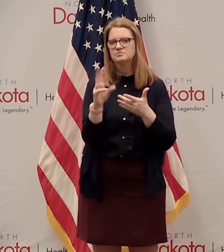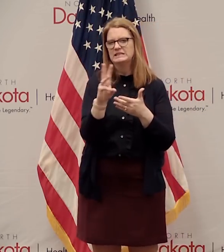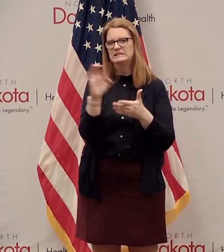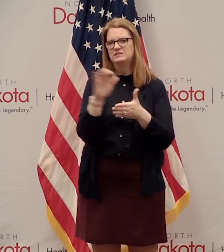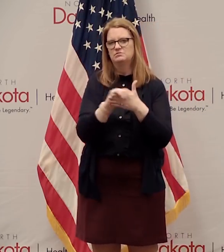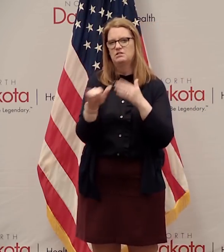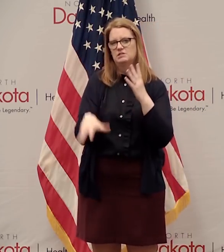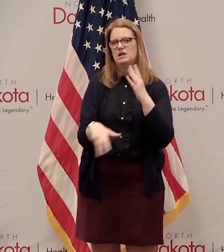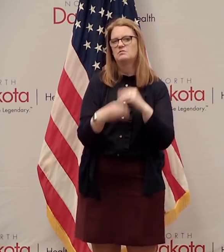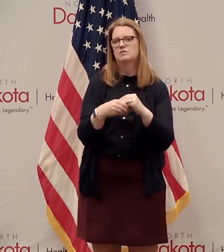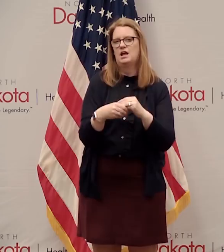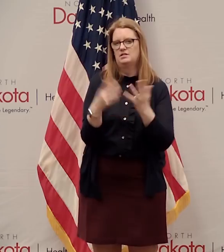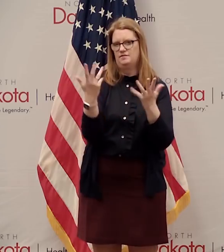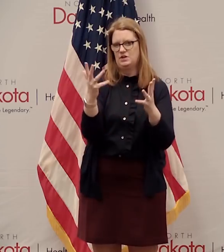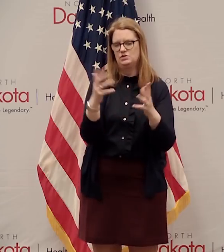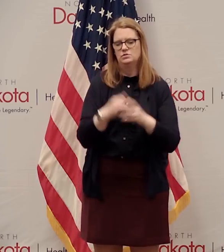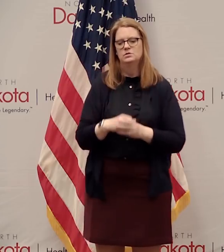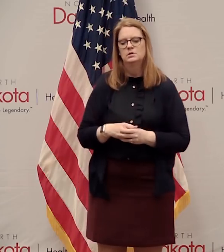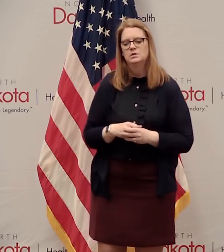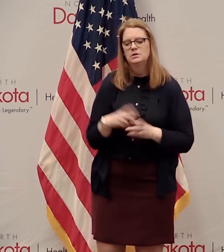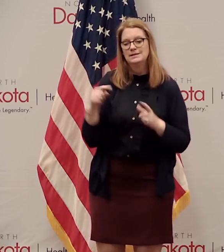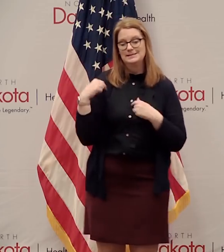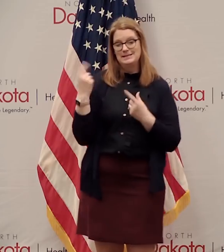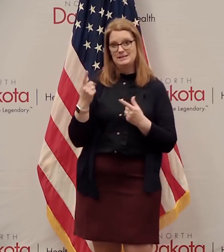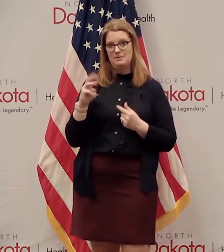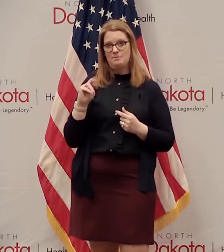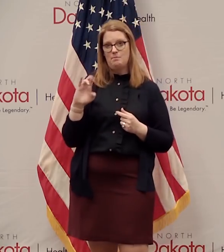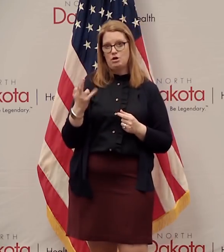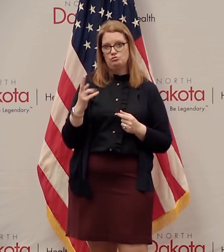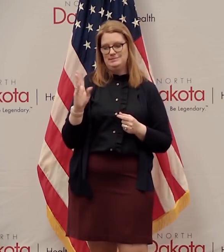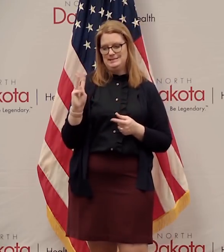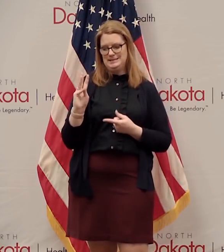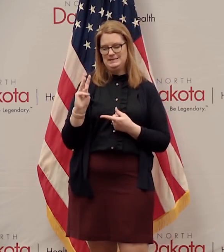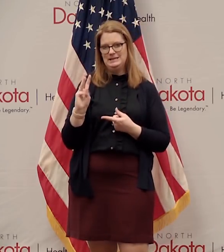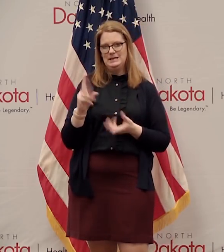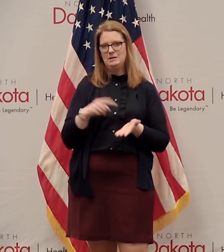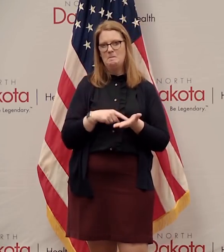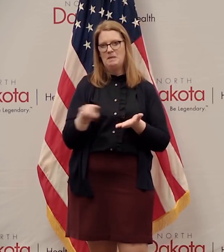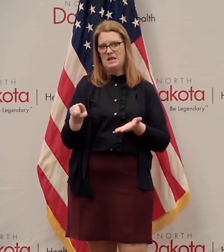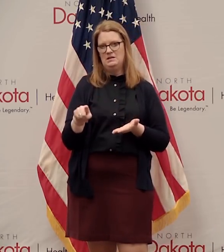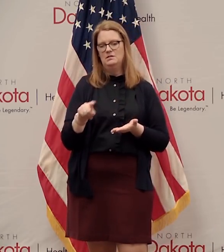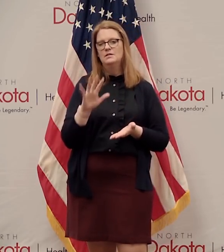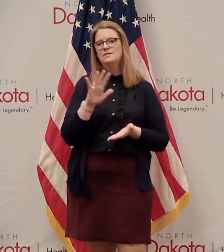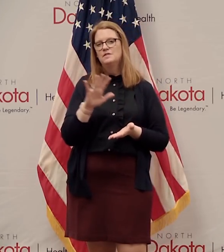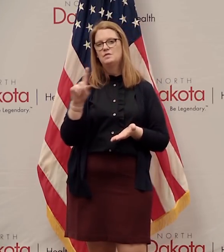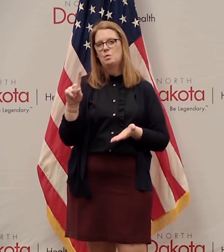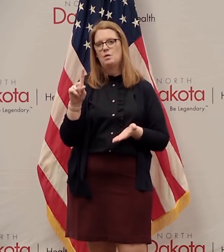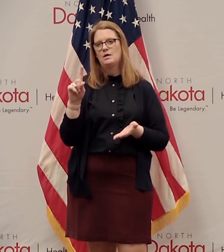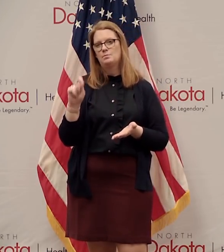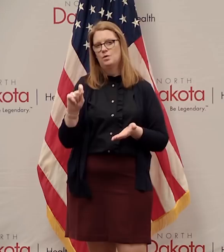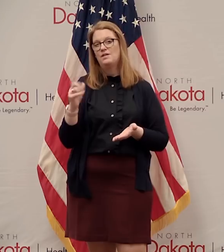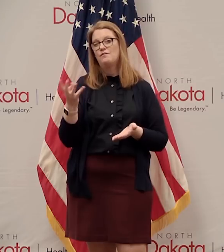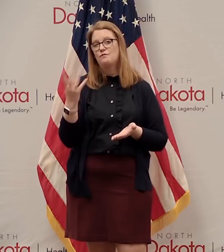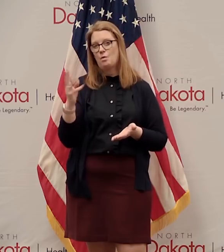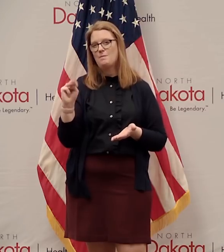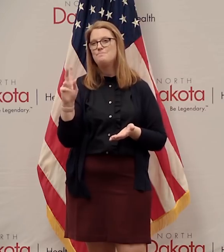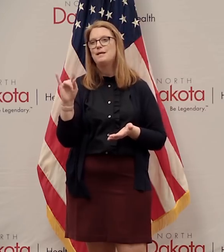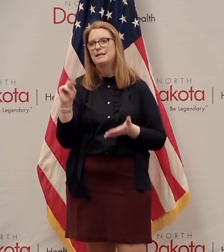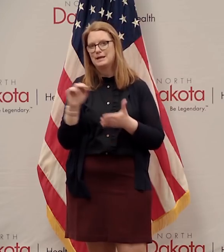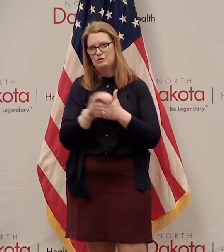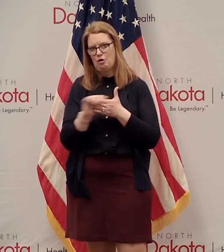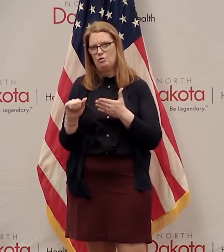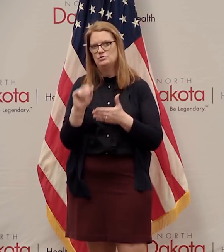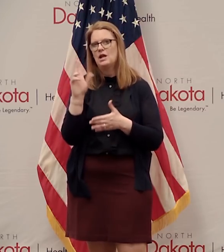new federal program. Since March 16th, we've paid out a record $51.4 million